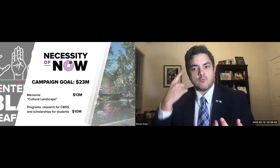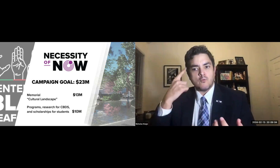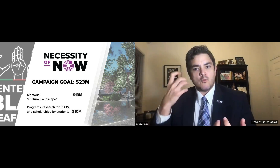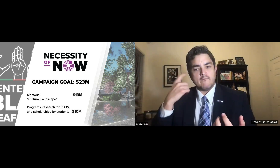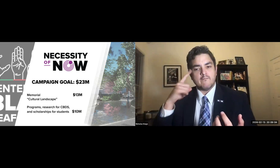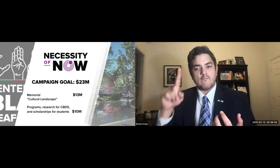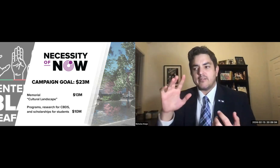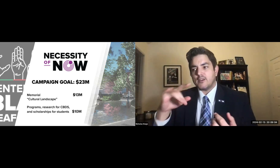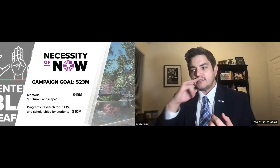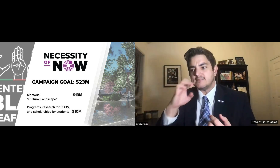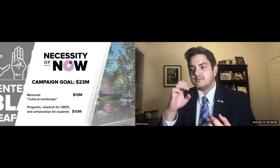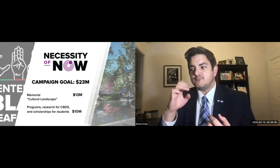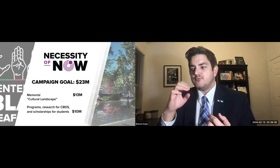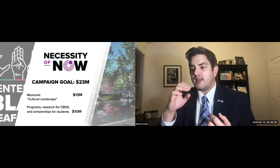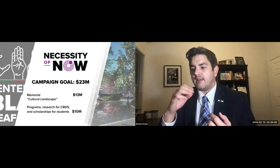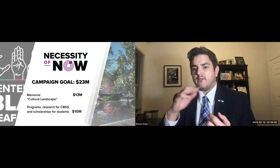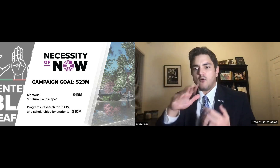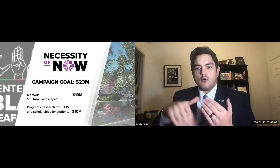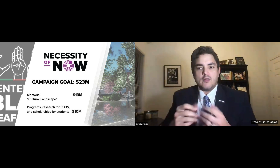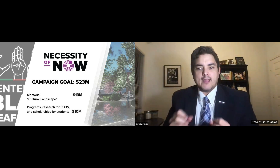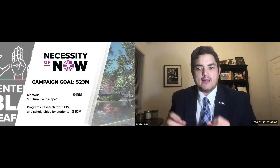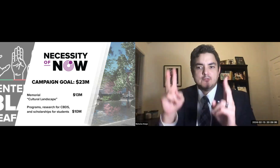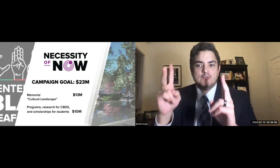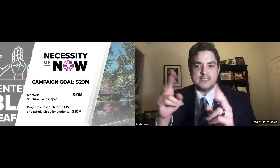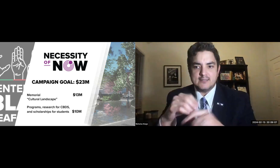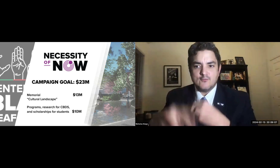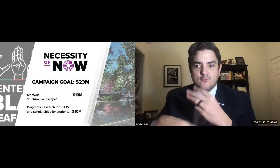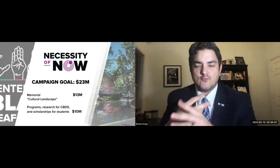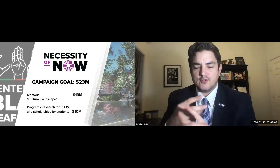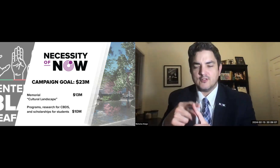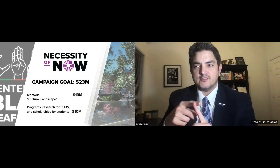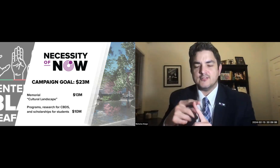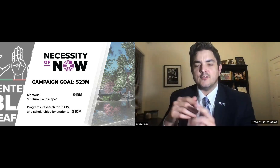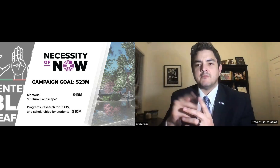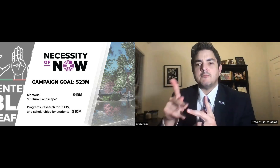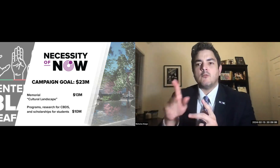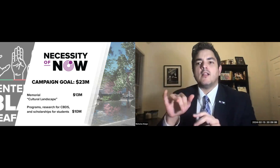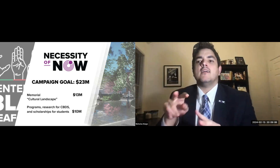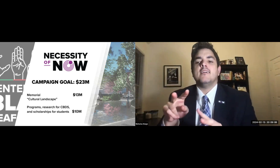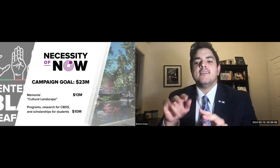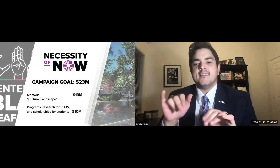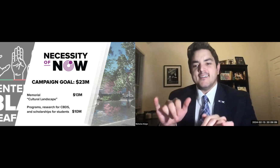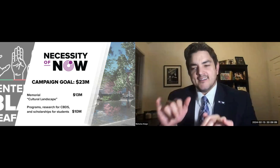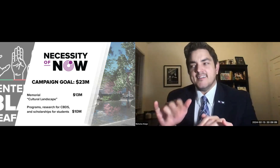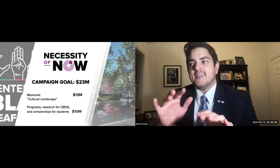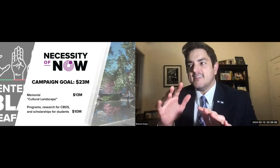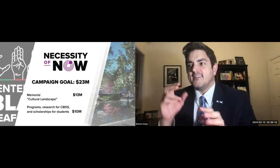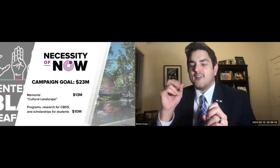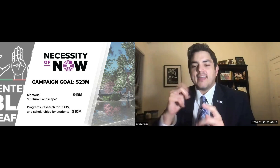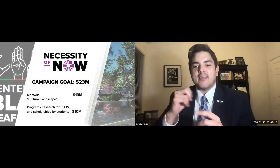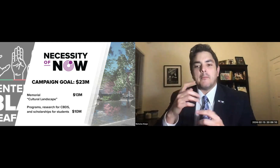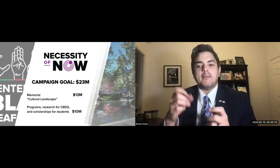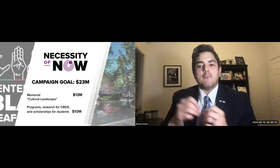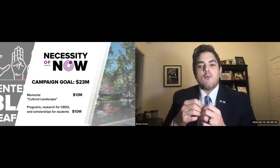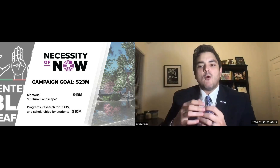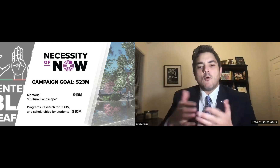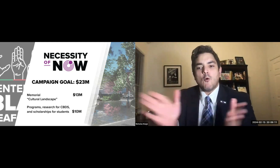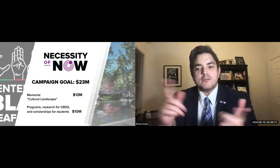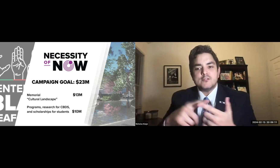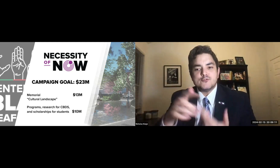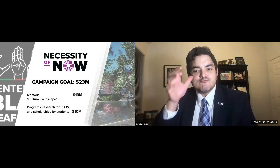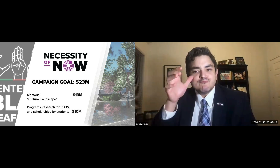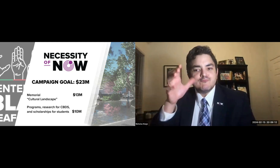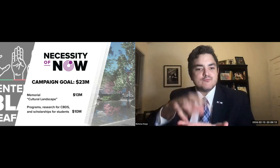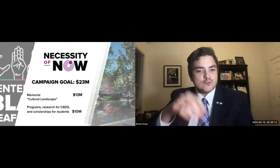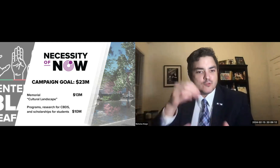People feel passion about a mother's love, the love that they have for their children, the love that they have to send them out